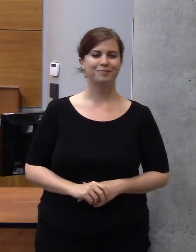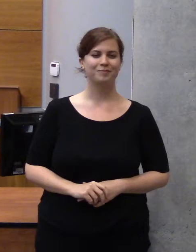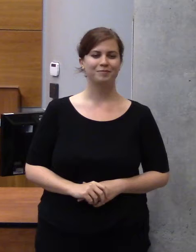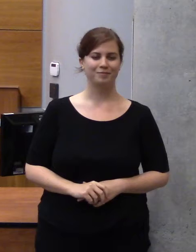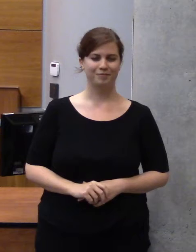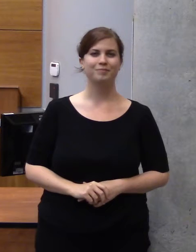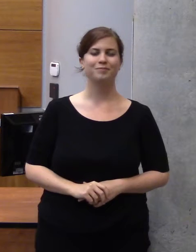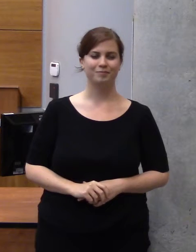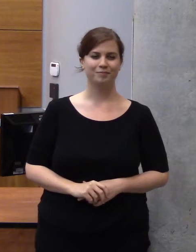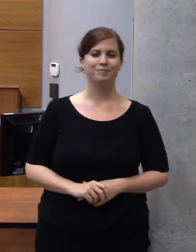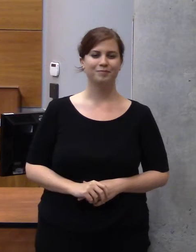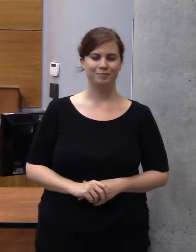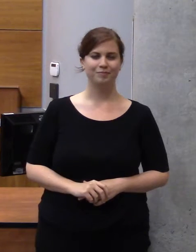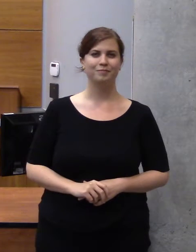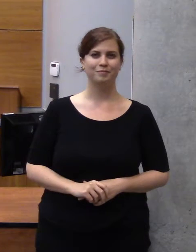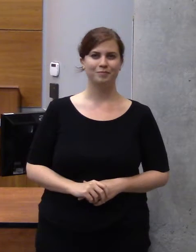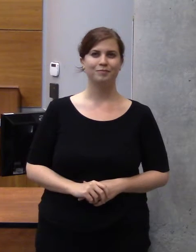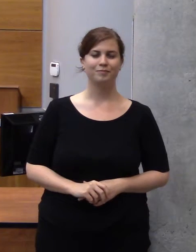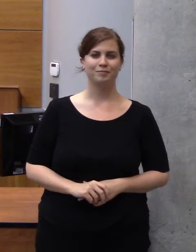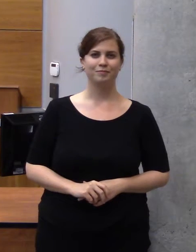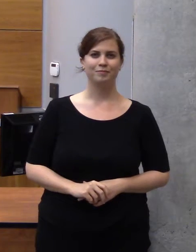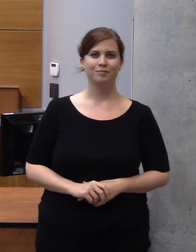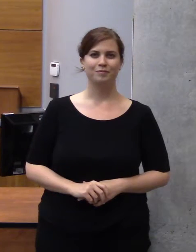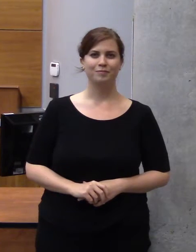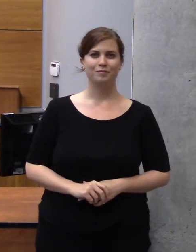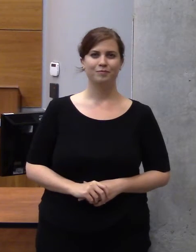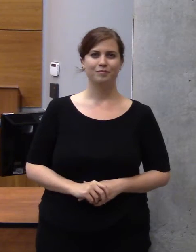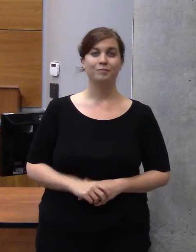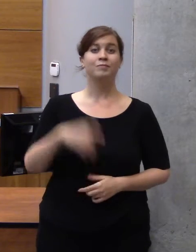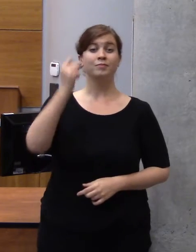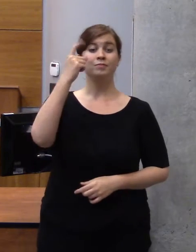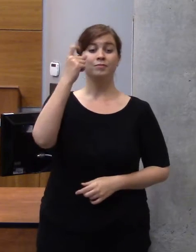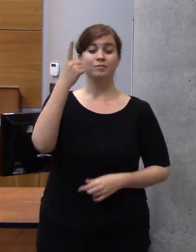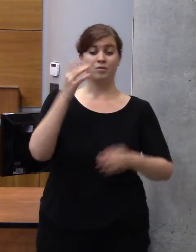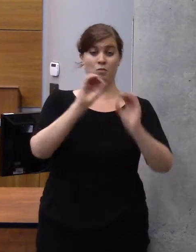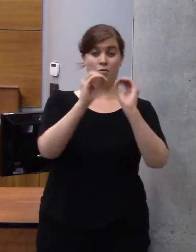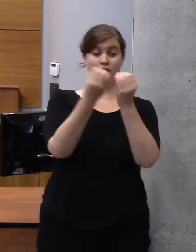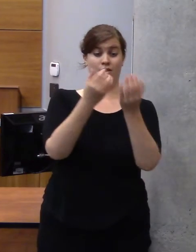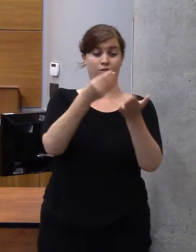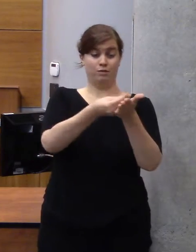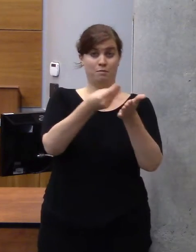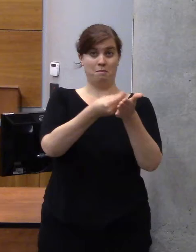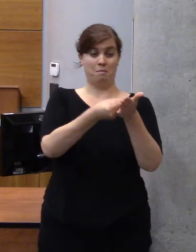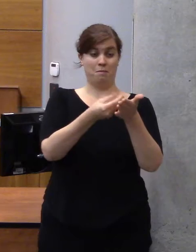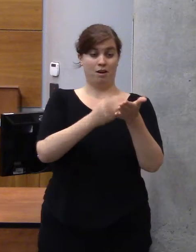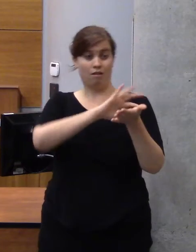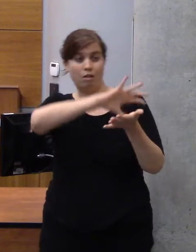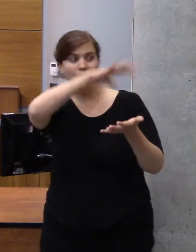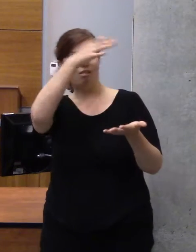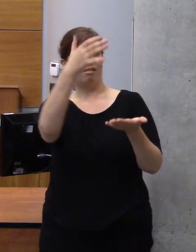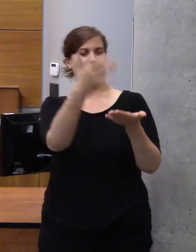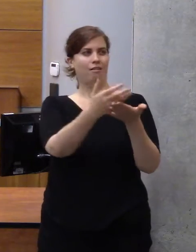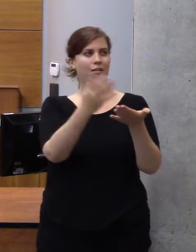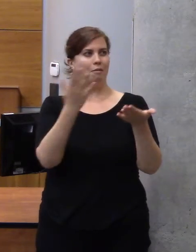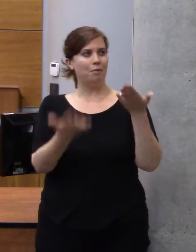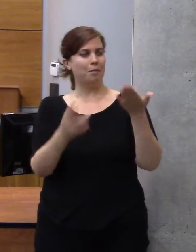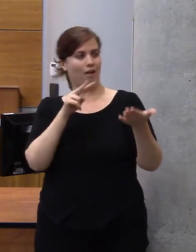because often there looks like there's a lot of money, and there often really is. A lot of it might be going to